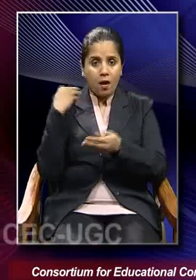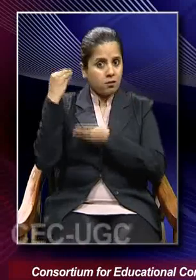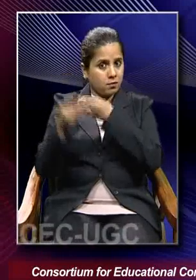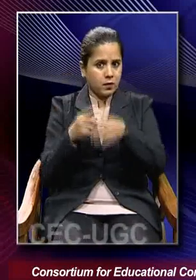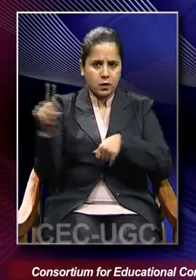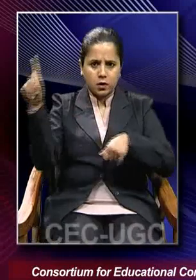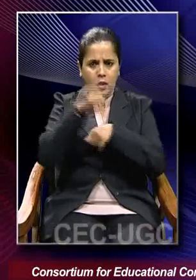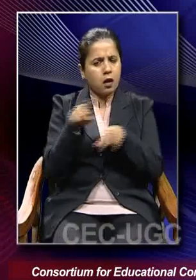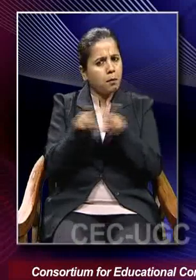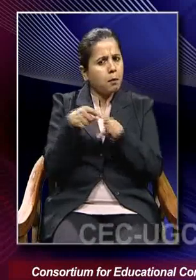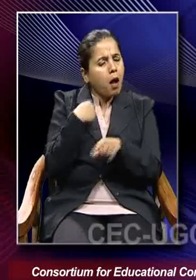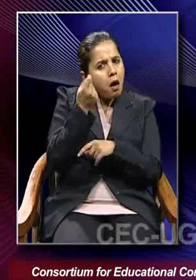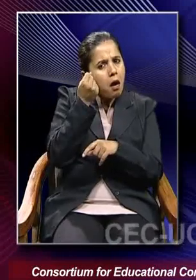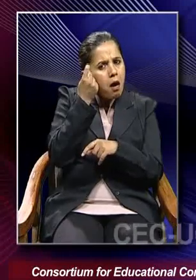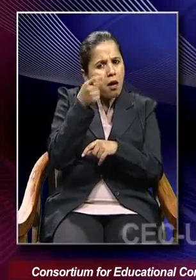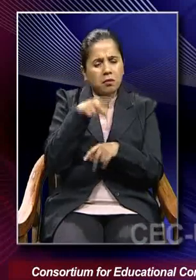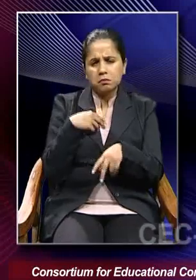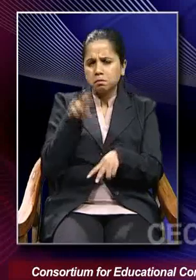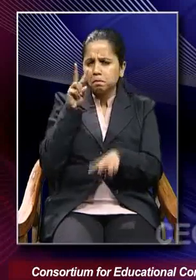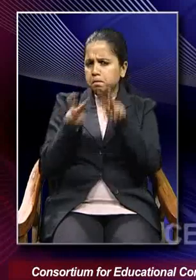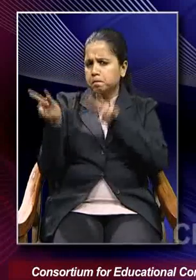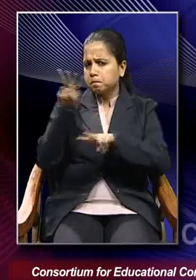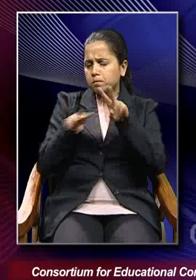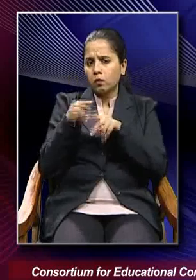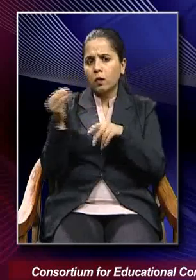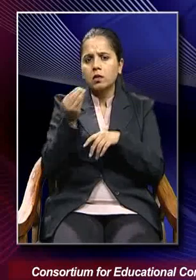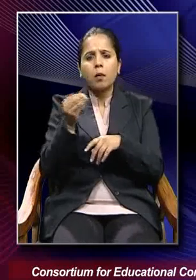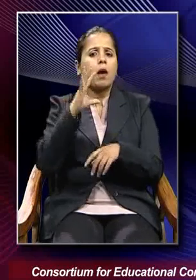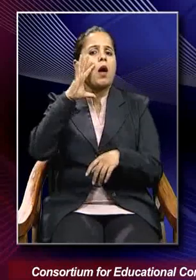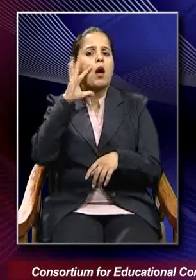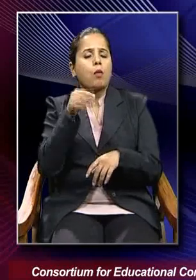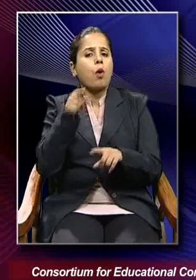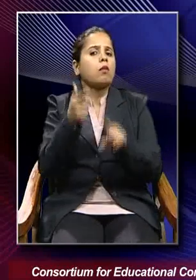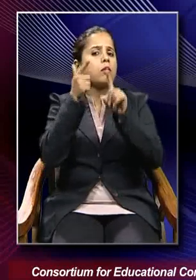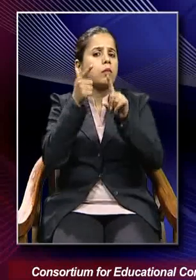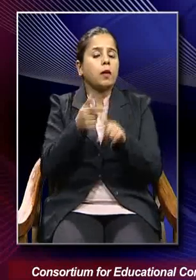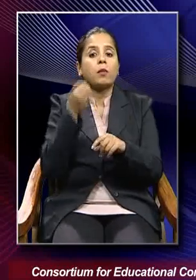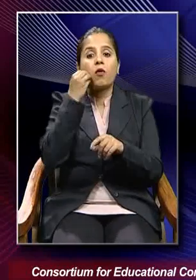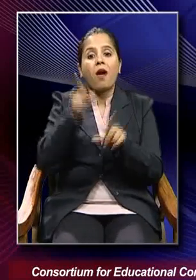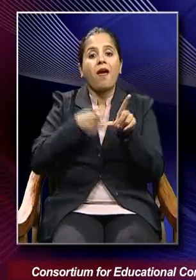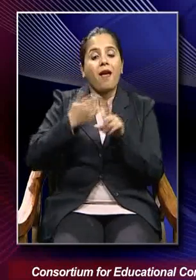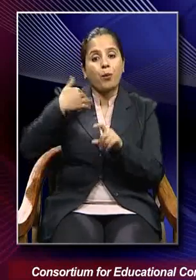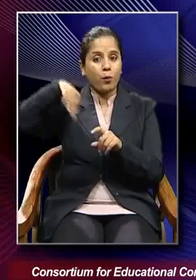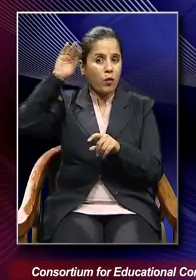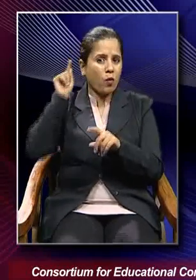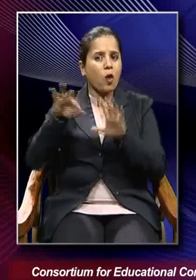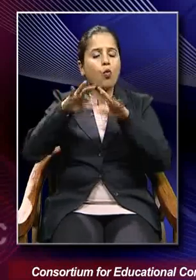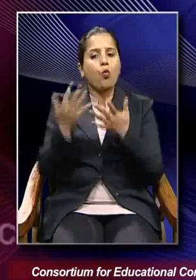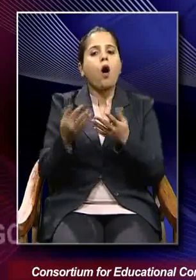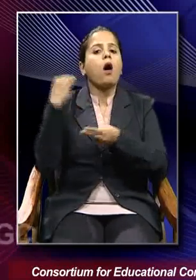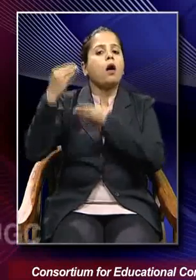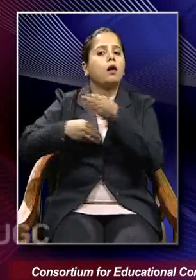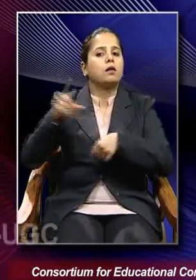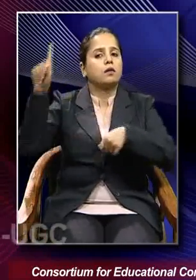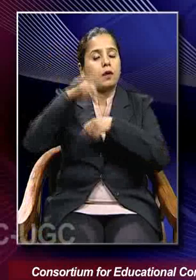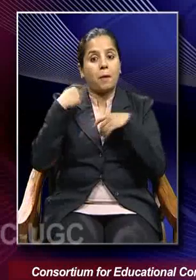us also understand and analyze some of the important themes of previous year's World Heritage Day.